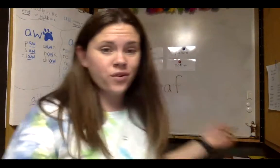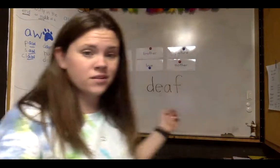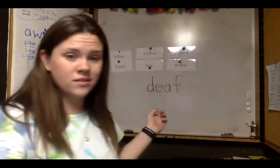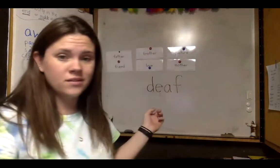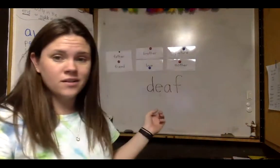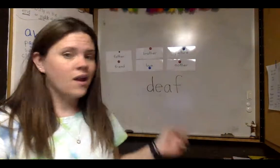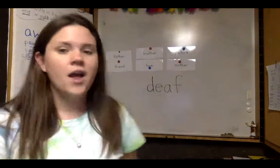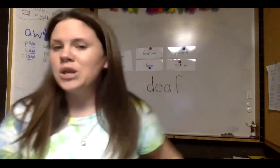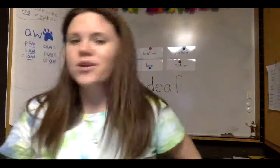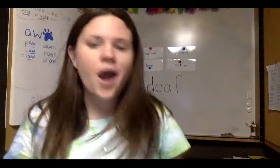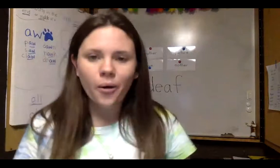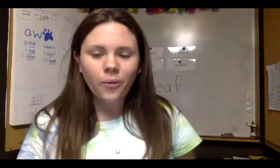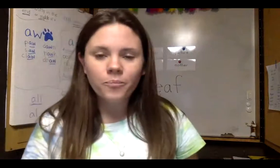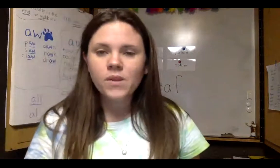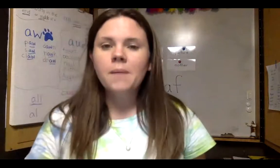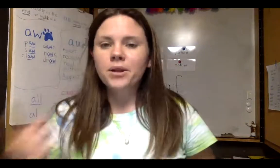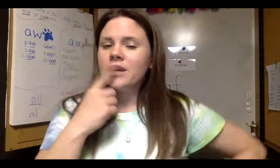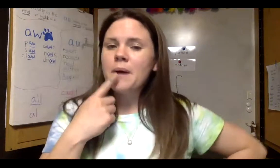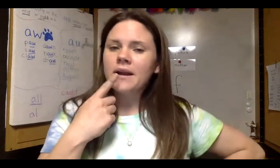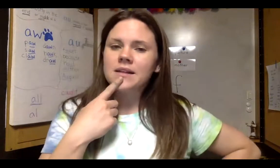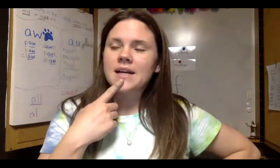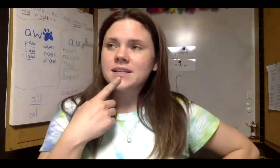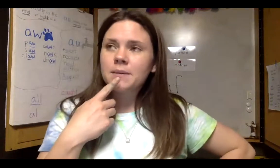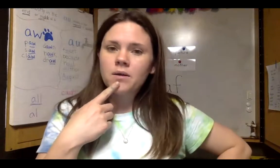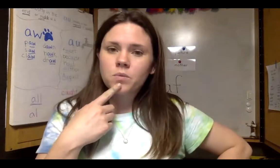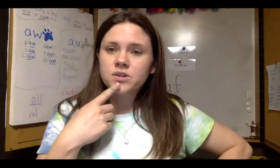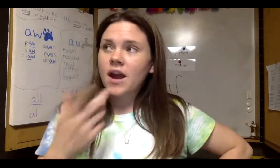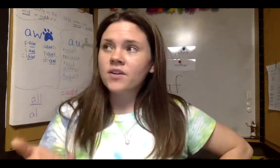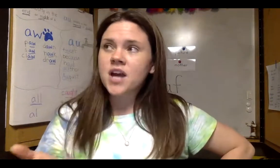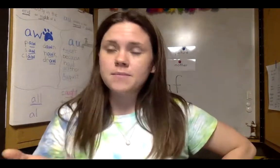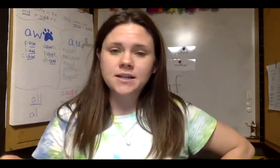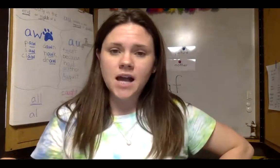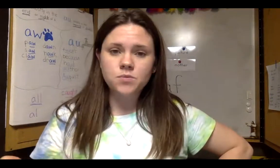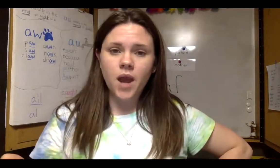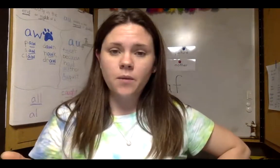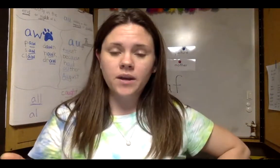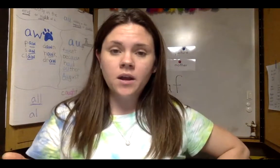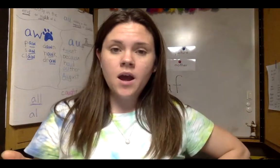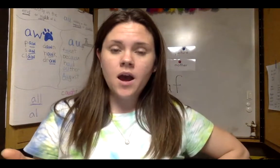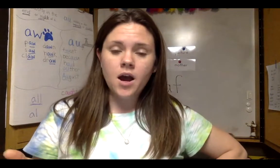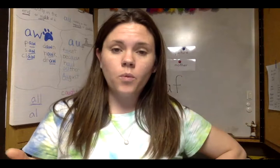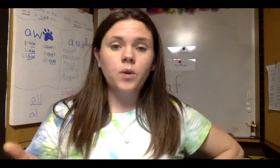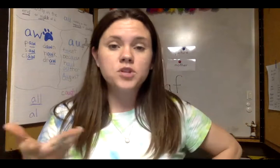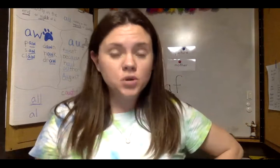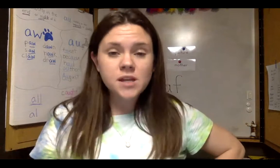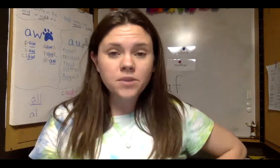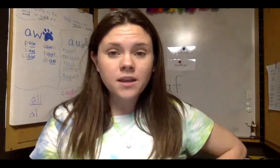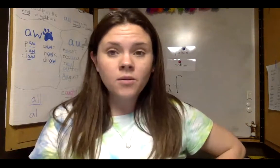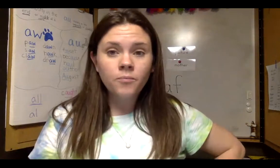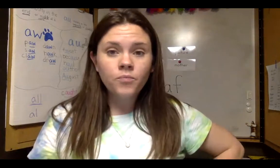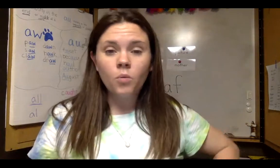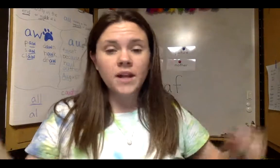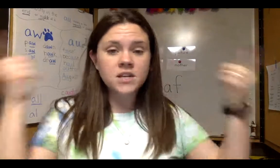deaf? No. But think about in class. Think about, were there ever times in class when when we would do